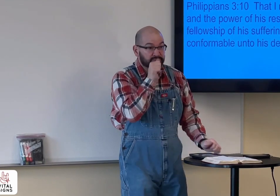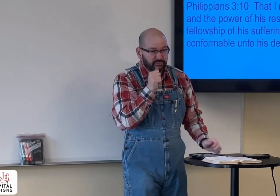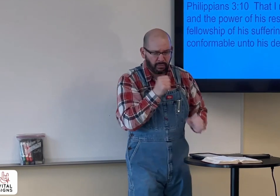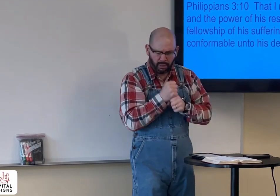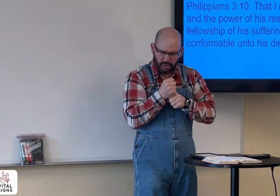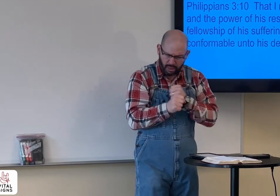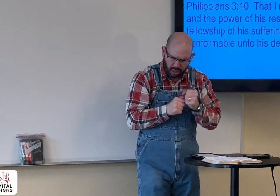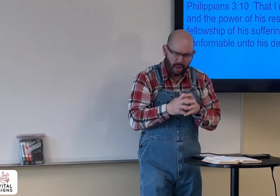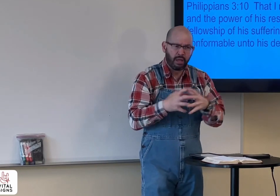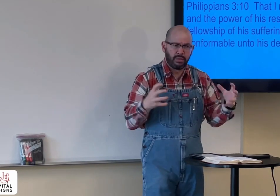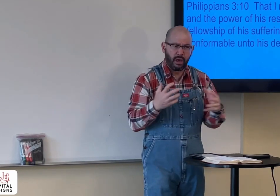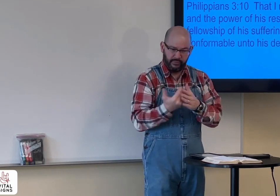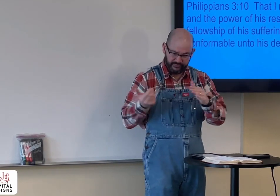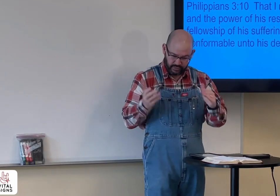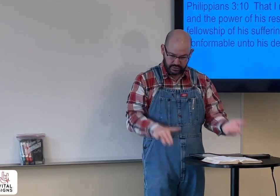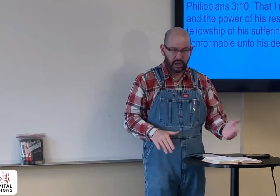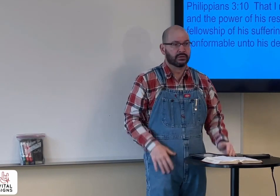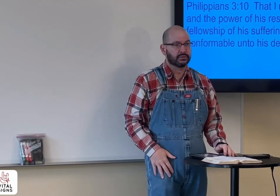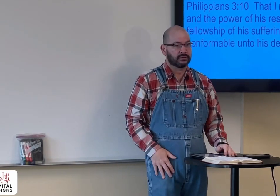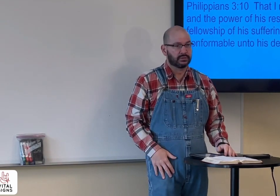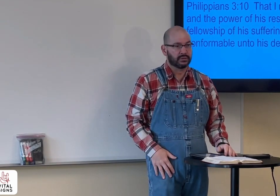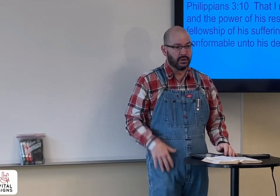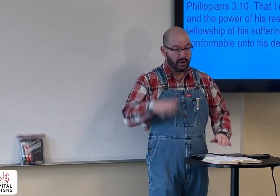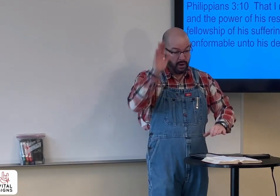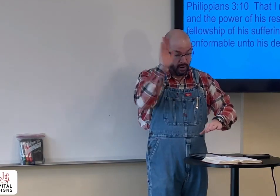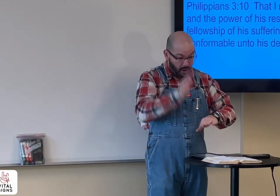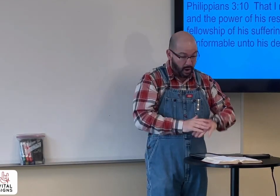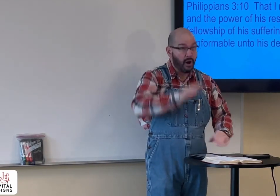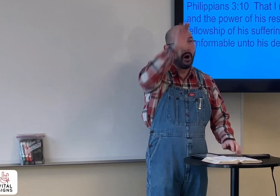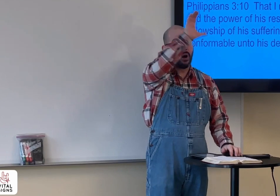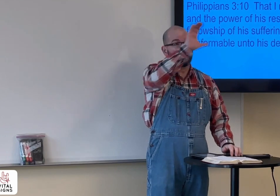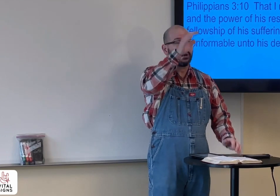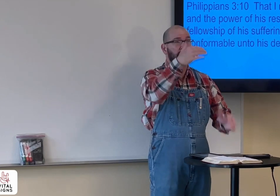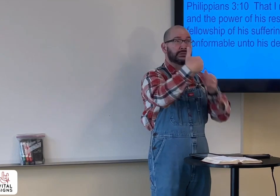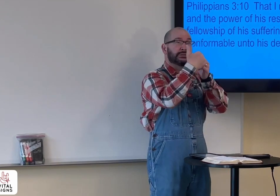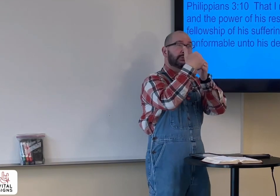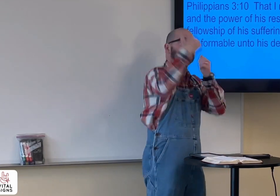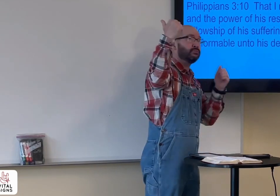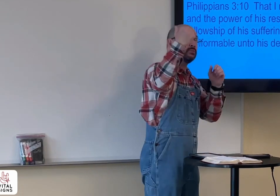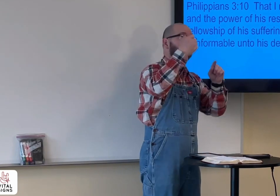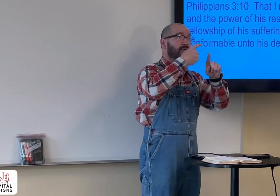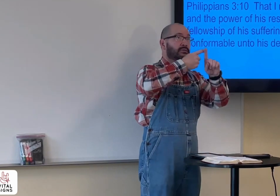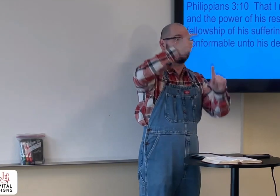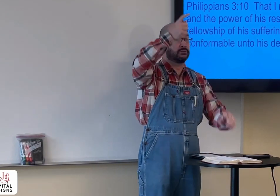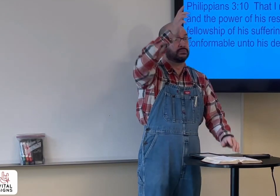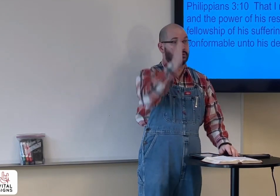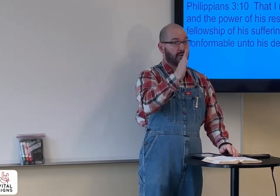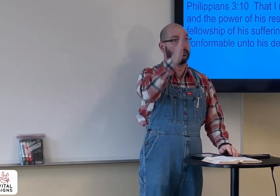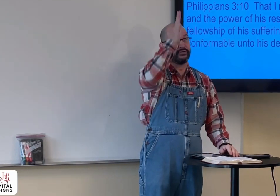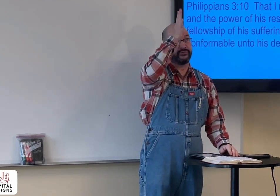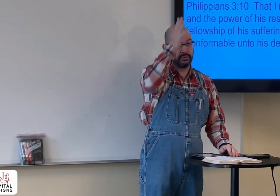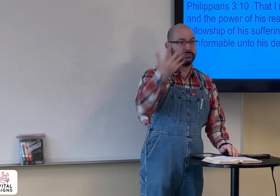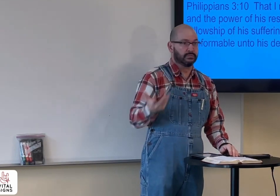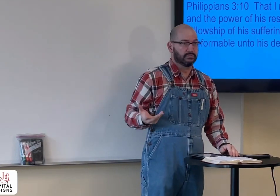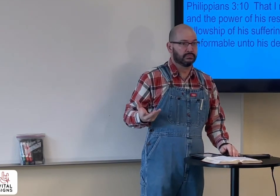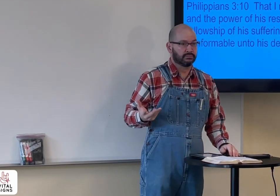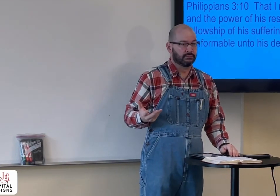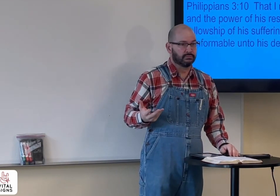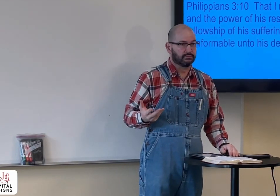Jesus suffered, yeah, a lot before He died. On the cross, He was separated from God, from His